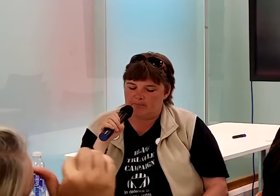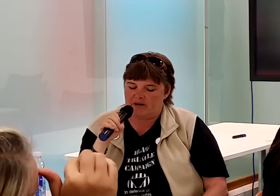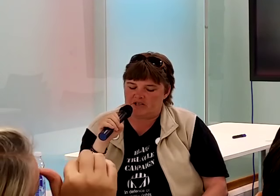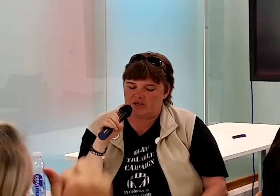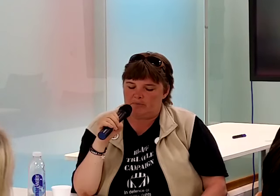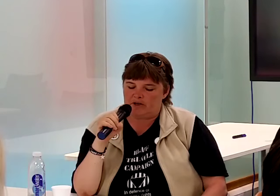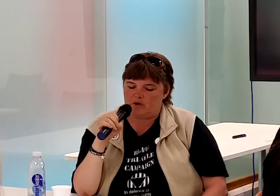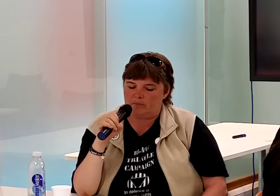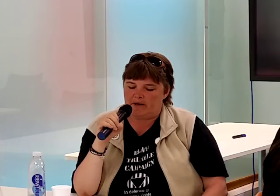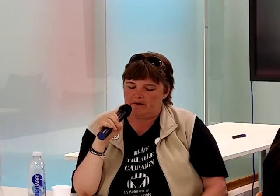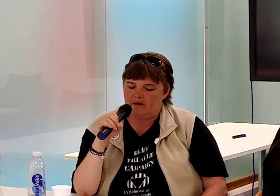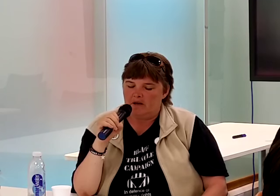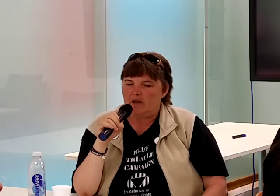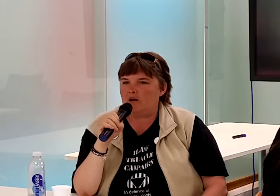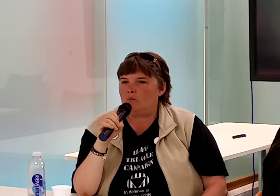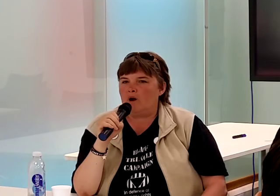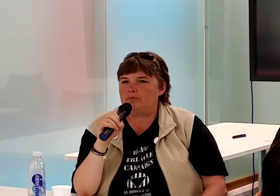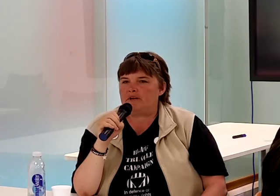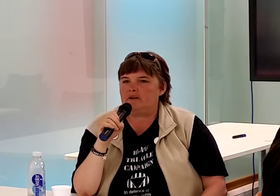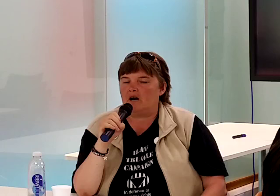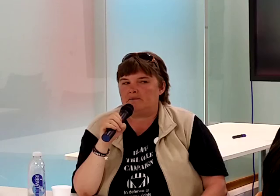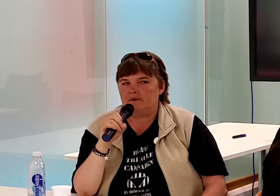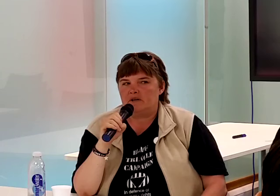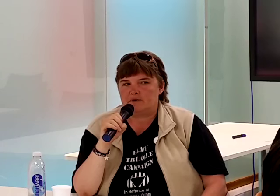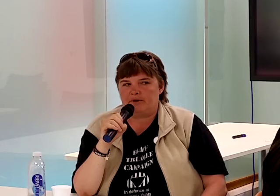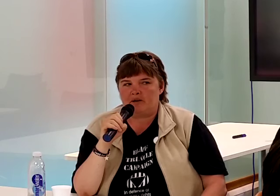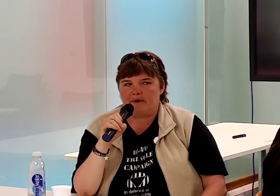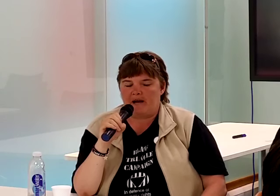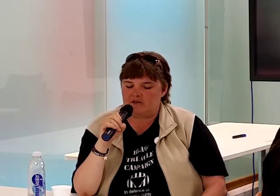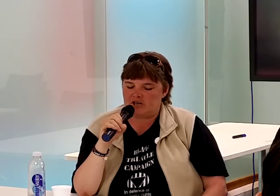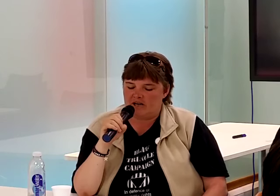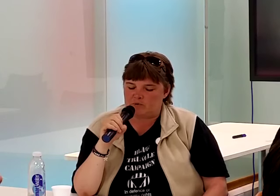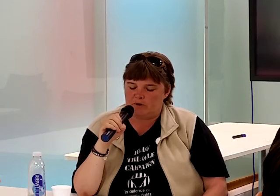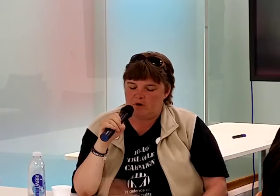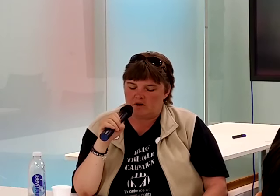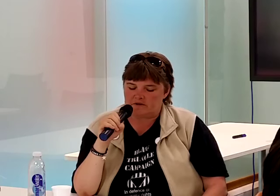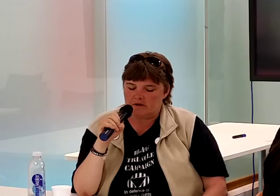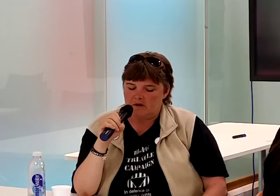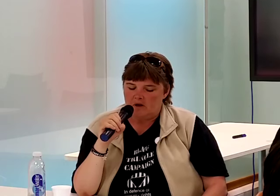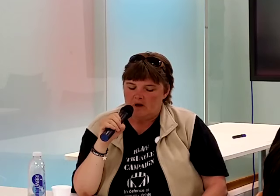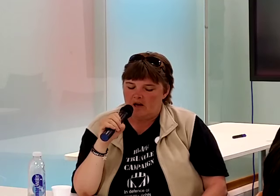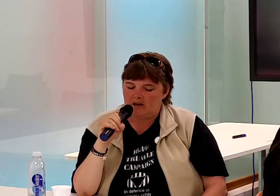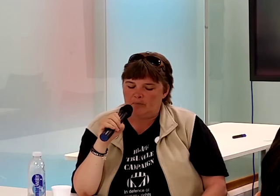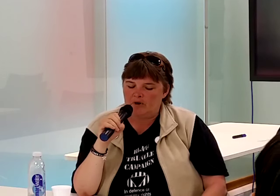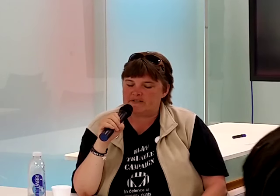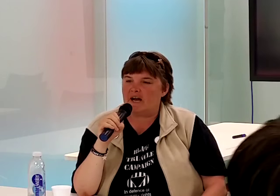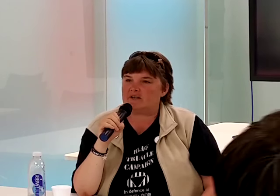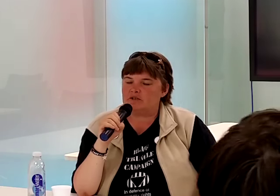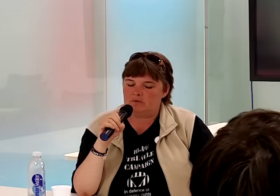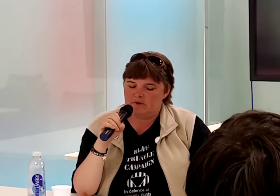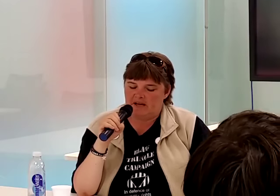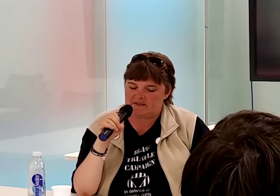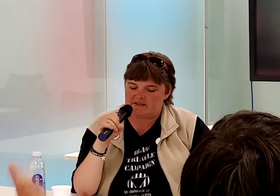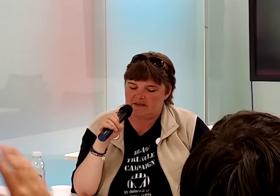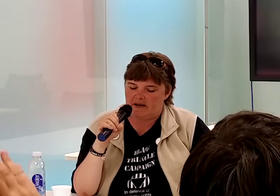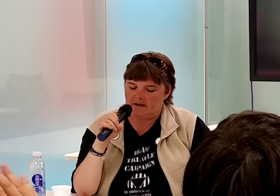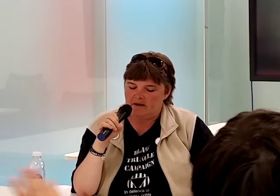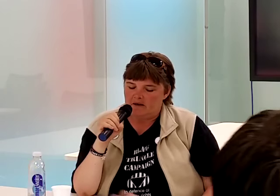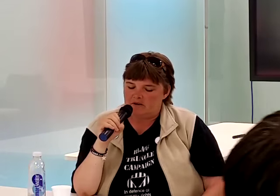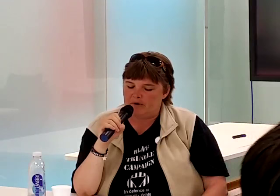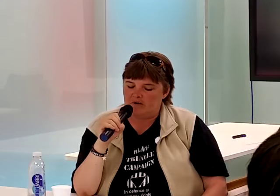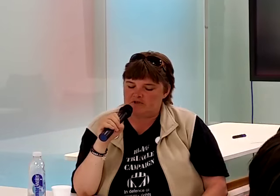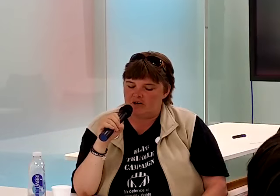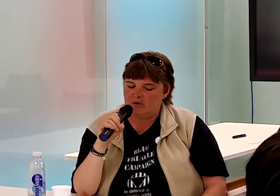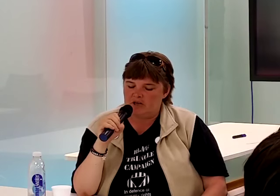Labour Party led by Jeremy Corbyn, it won't be enough to bring about the change we want. And I point out to you all here